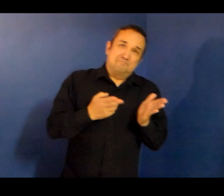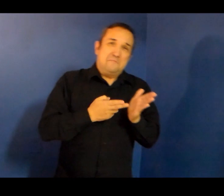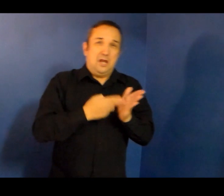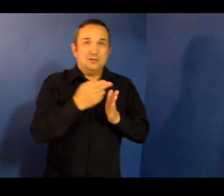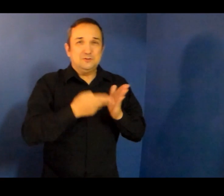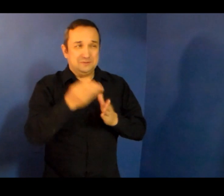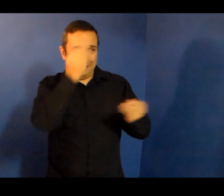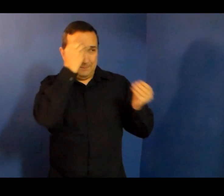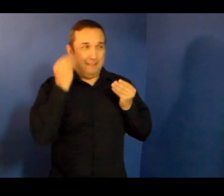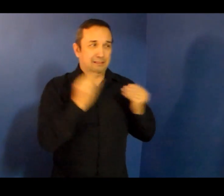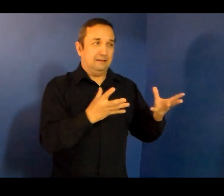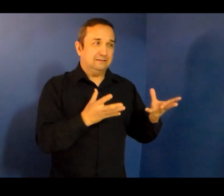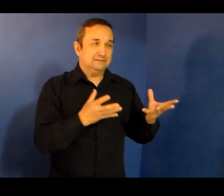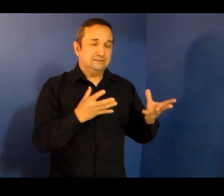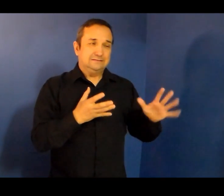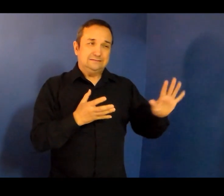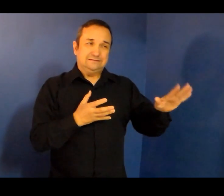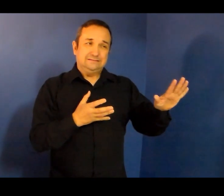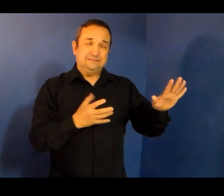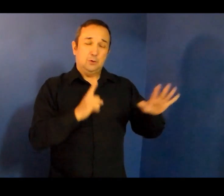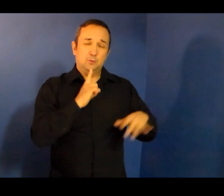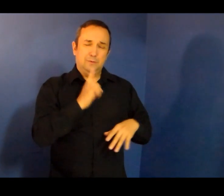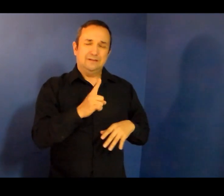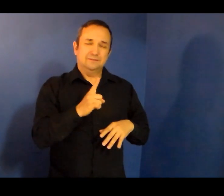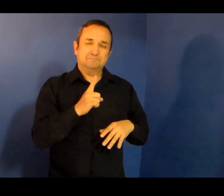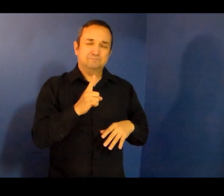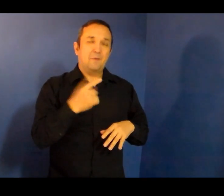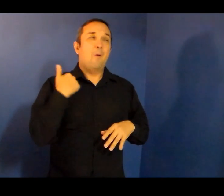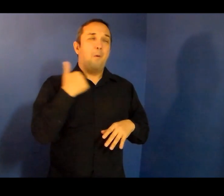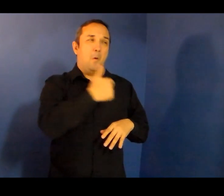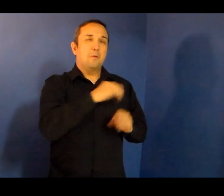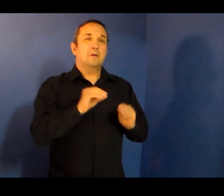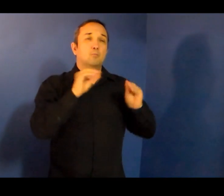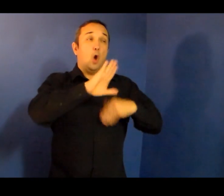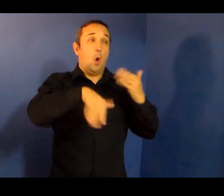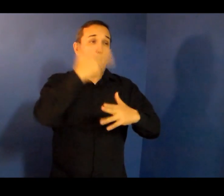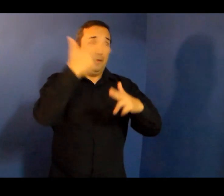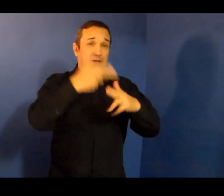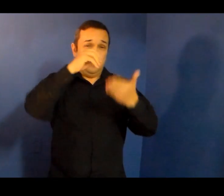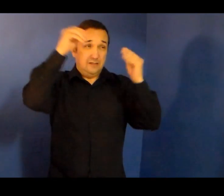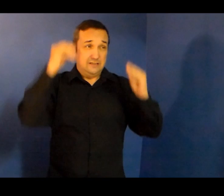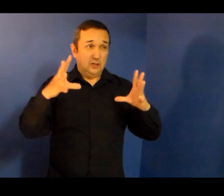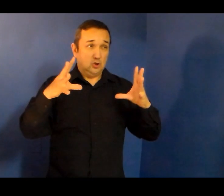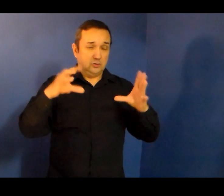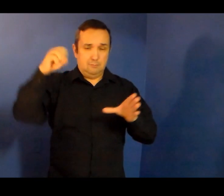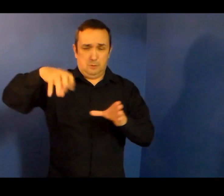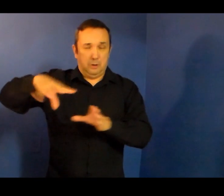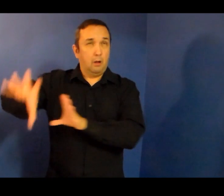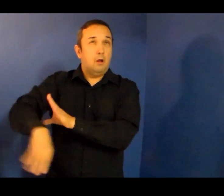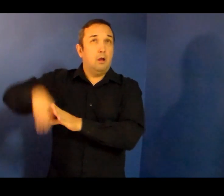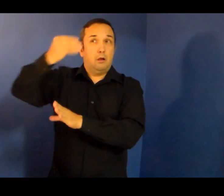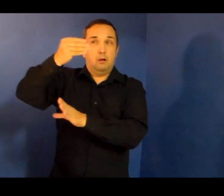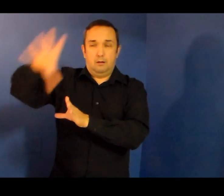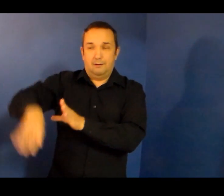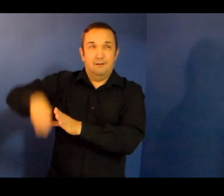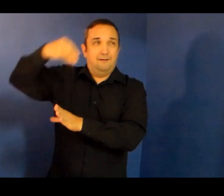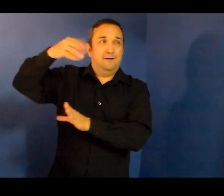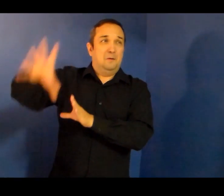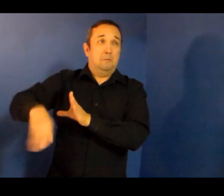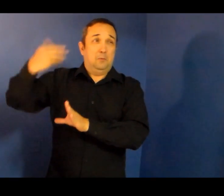researchers informed them, actually, we put all the teachers' names in a hat, and yours were the 3 that were pulled. This